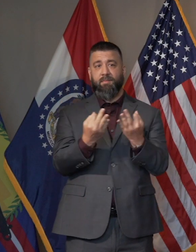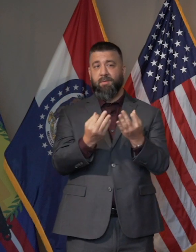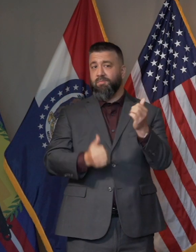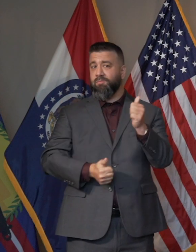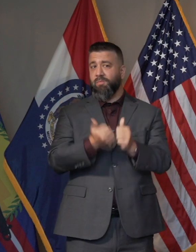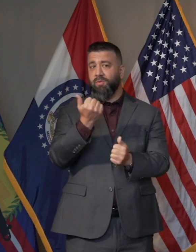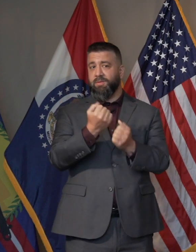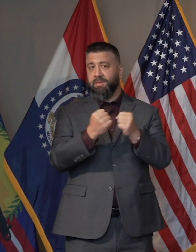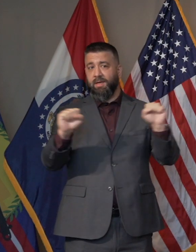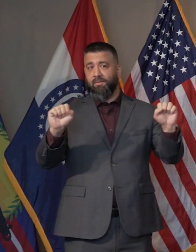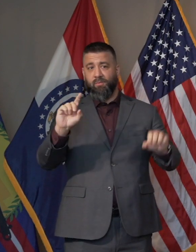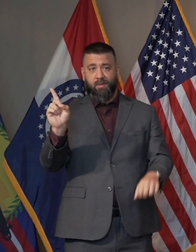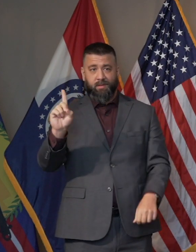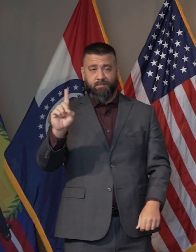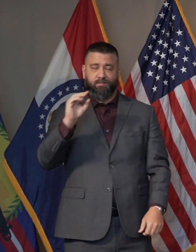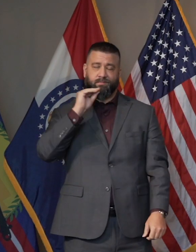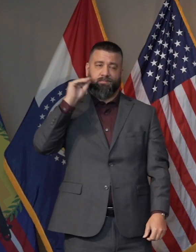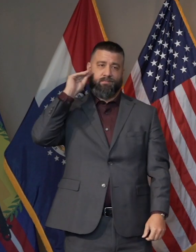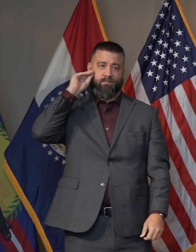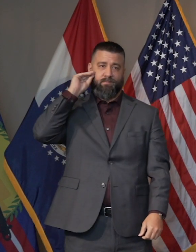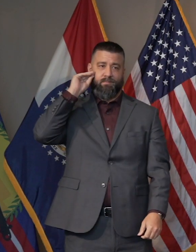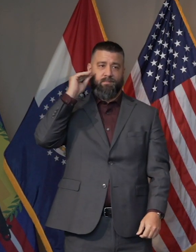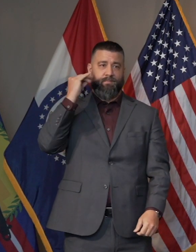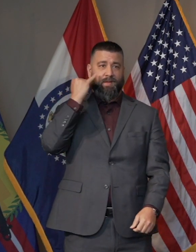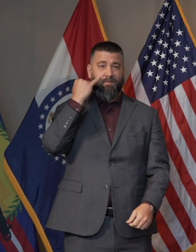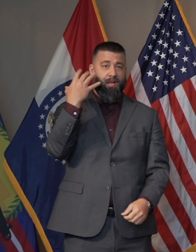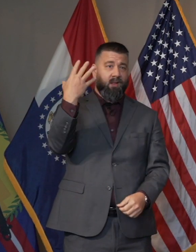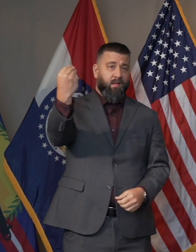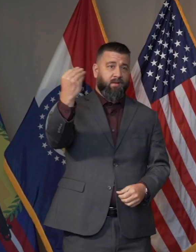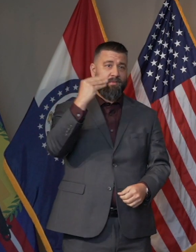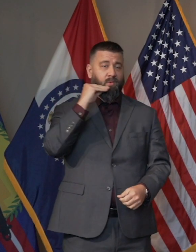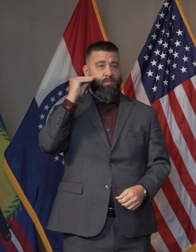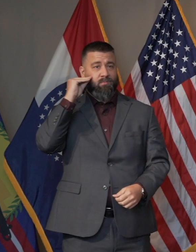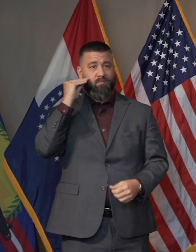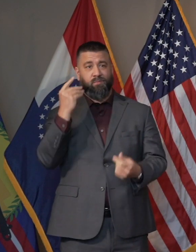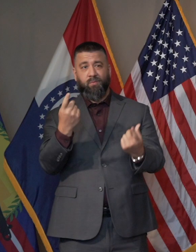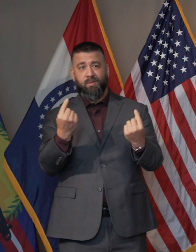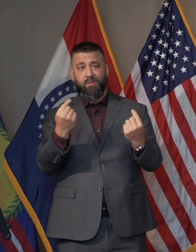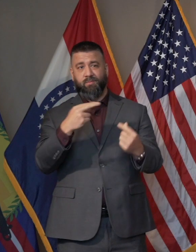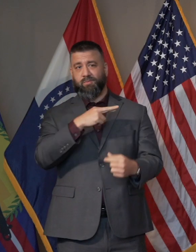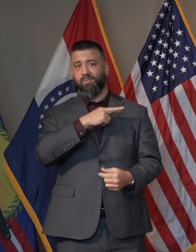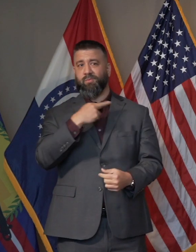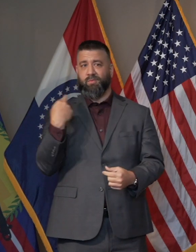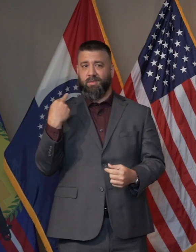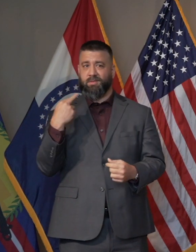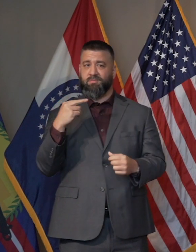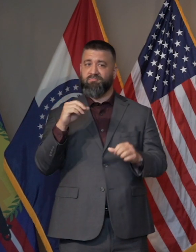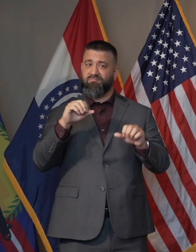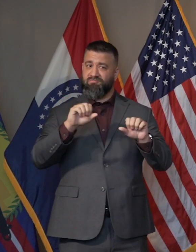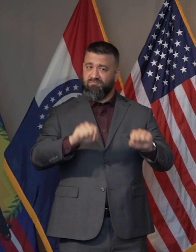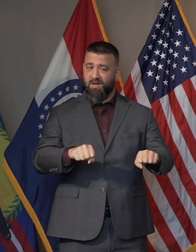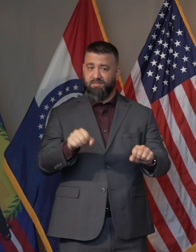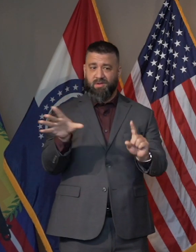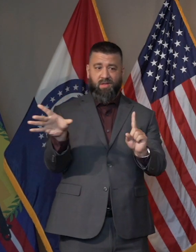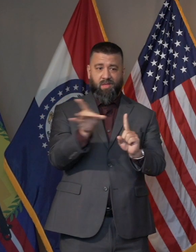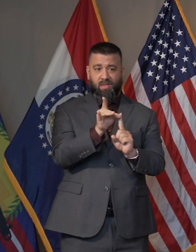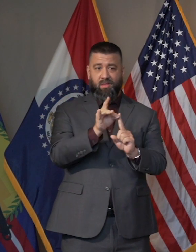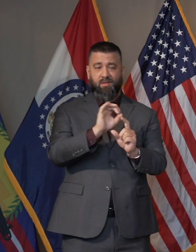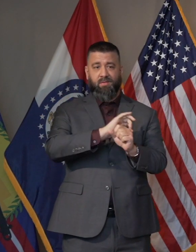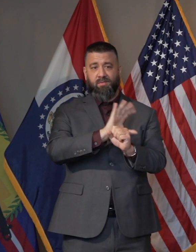safest when you're at home. When you travel outside your home, you put yourself at risk for being exposed to the virus